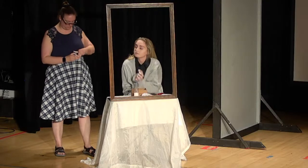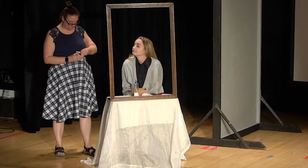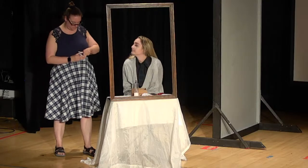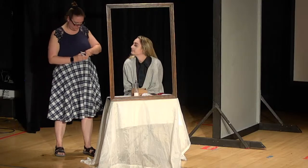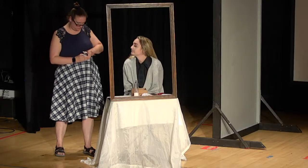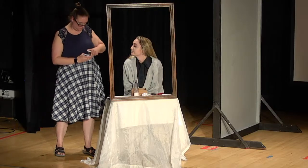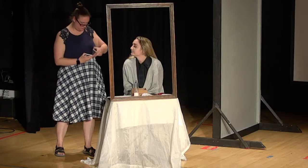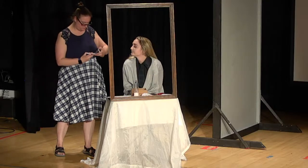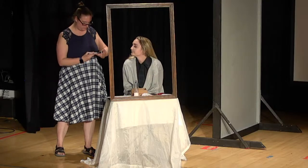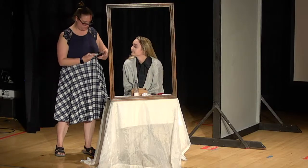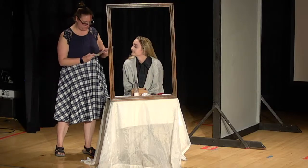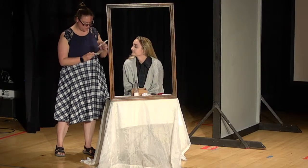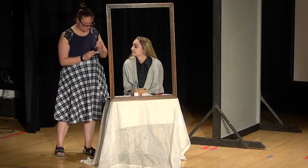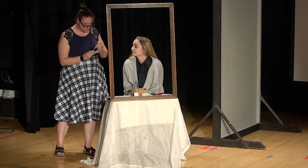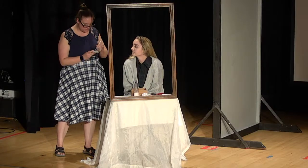blemish.